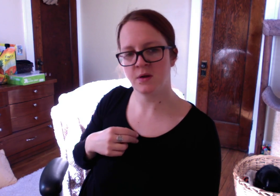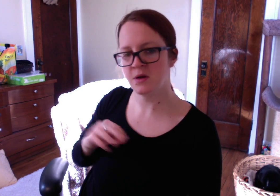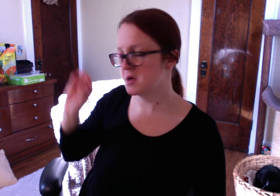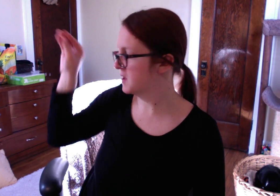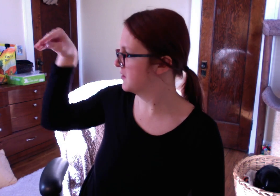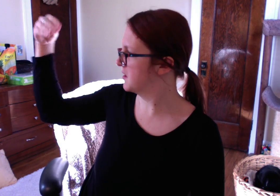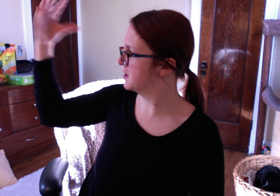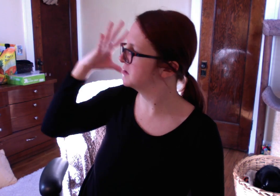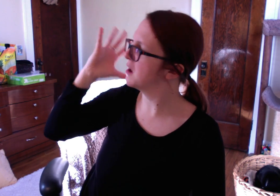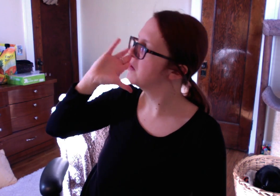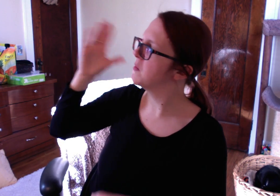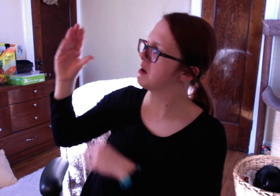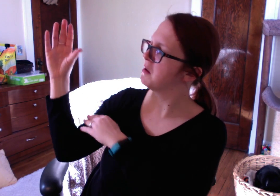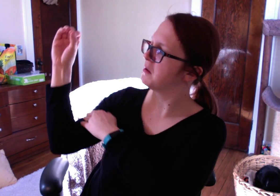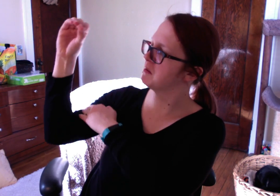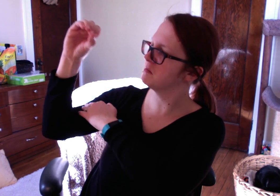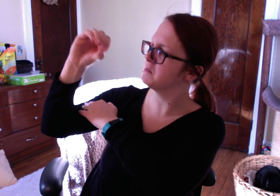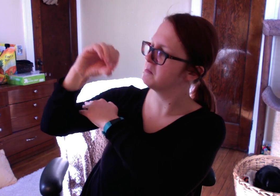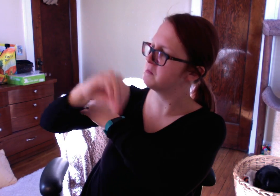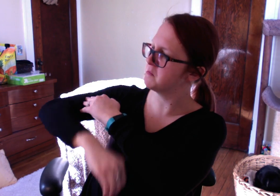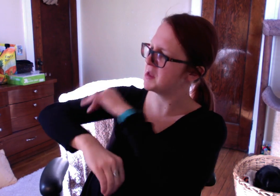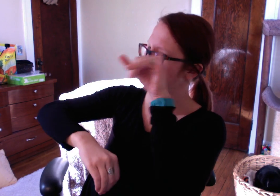sun will not come up.